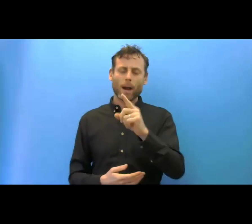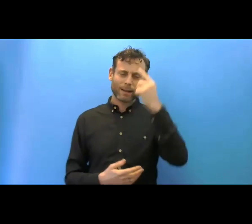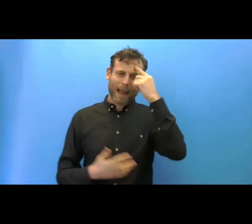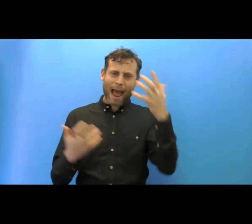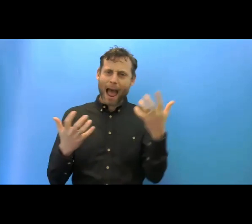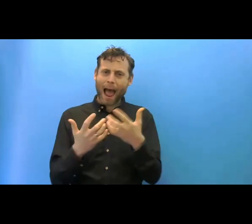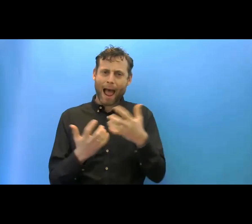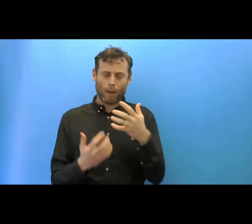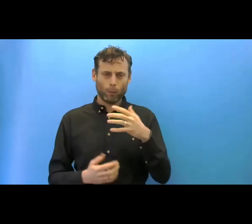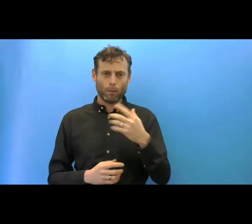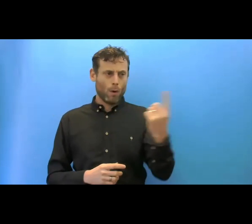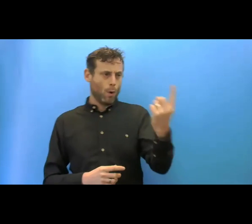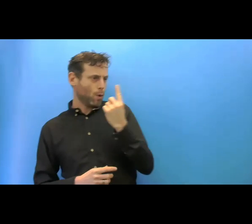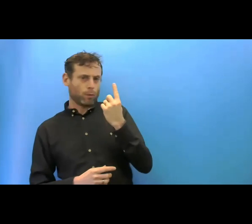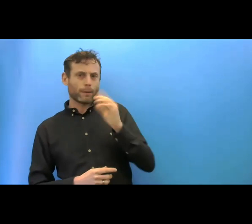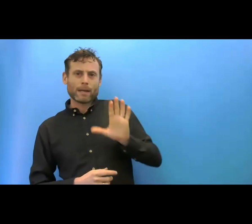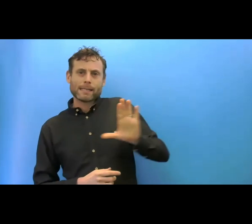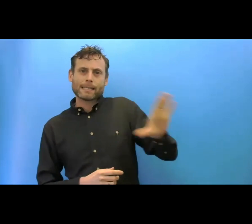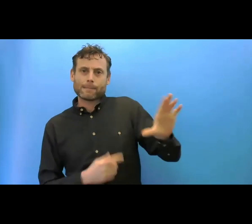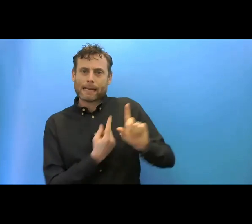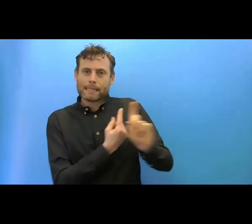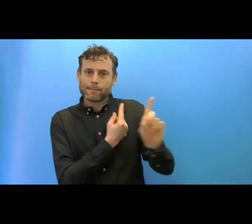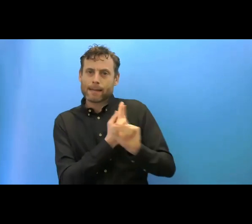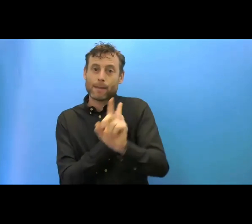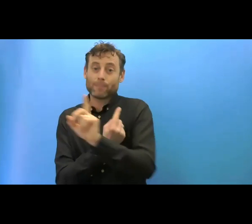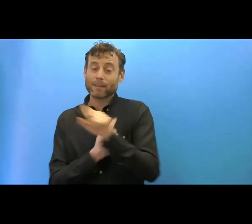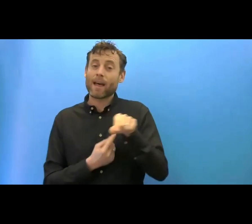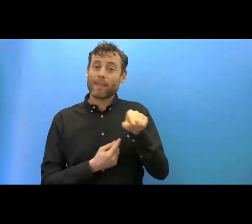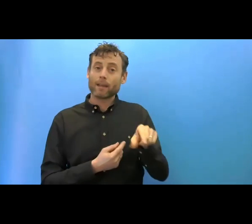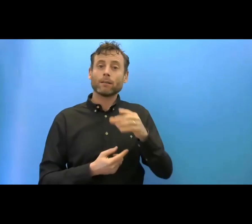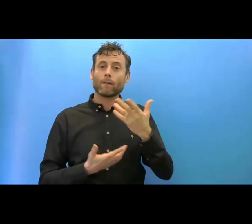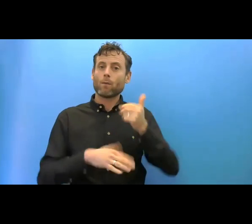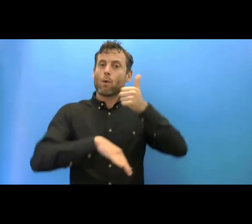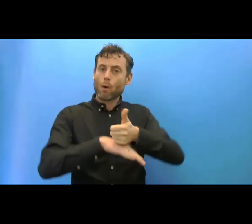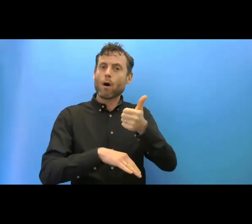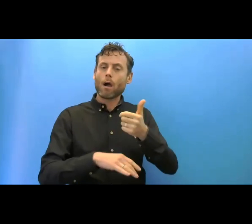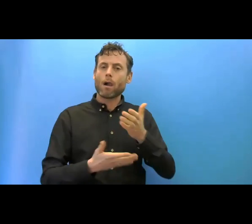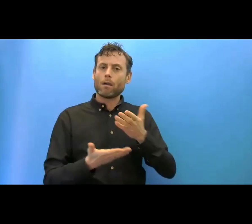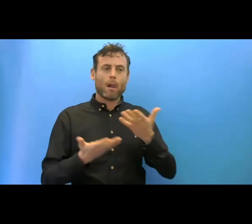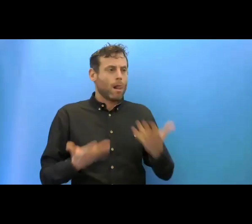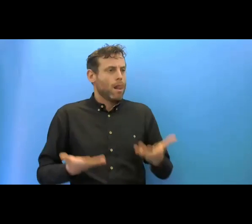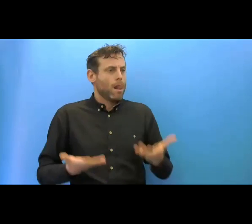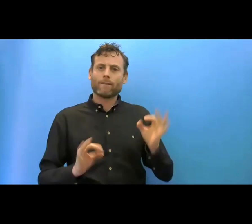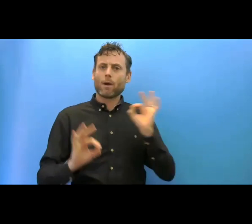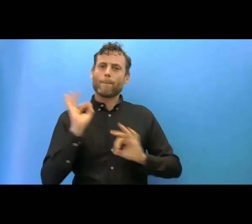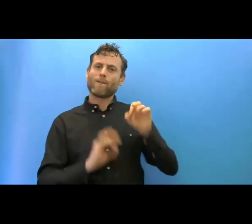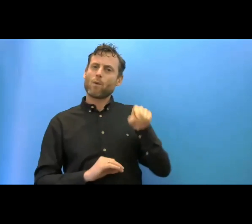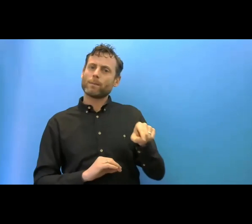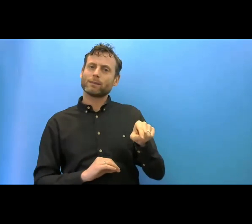back to live performances again at some point. And I think Never Happier is a great piece to come back